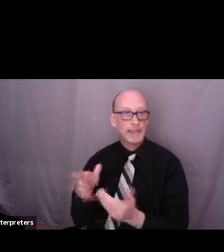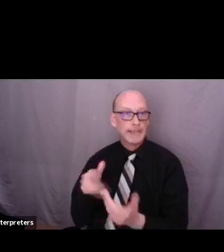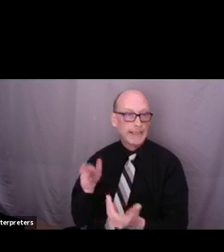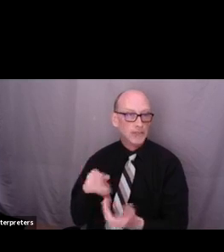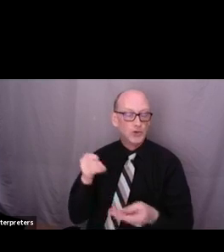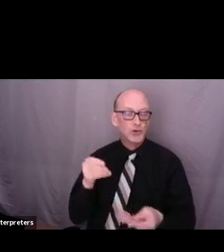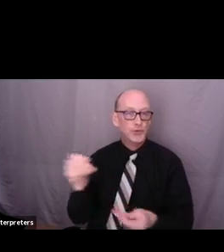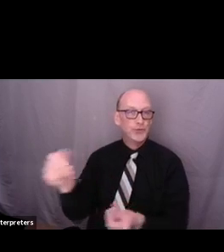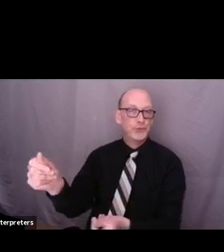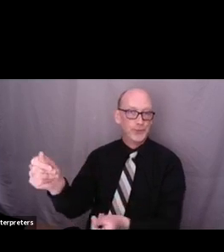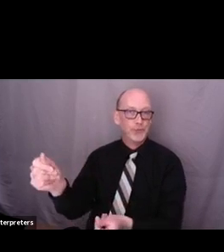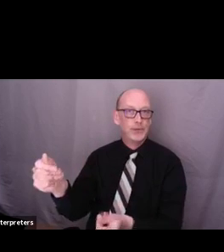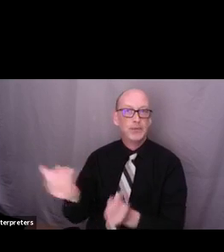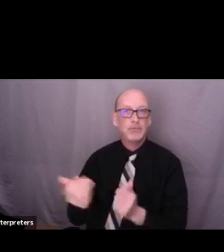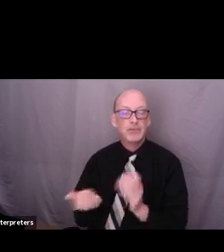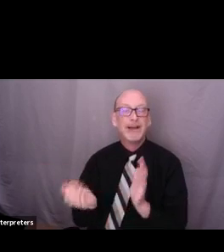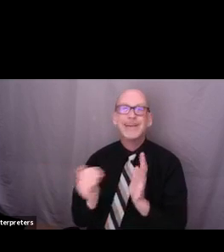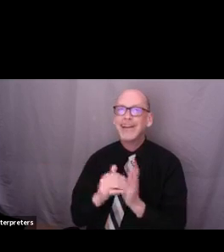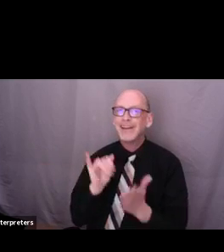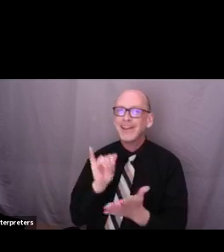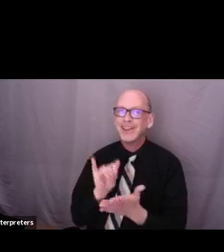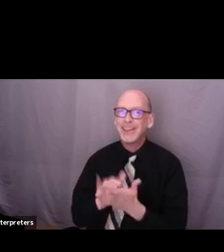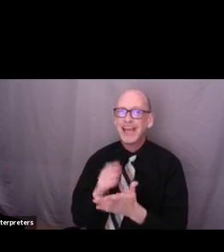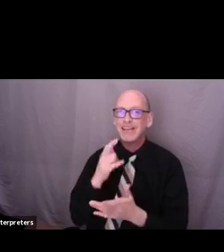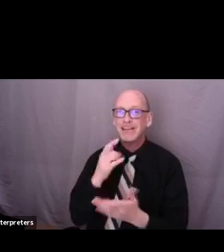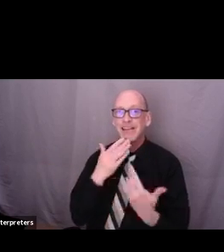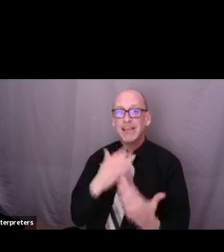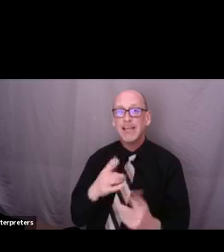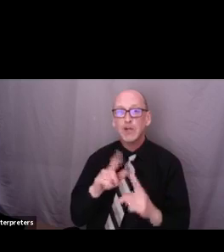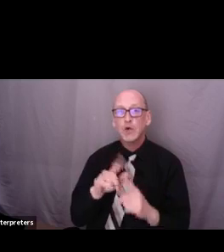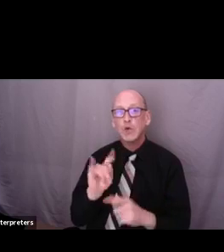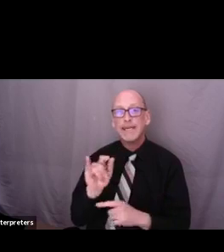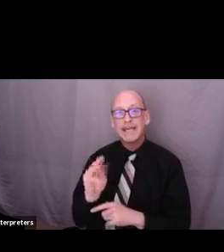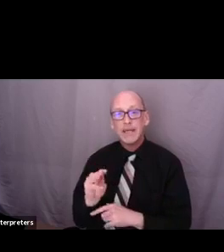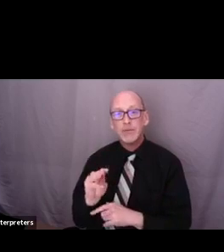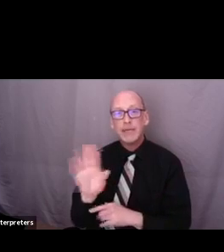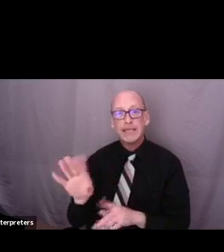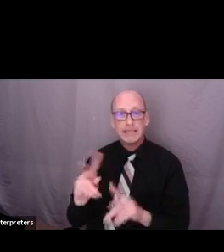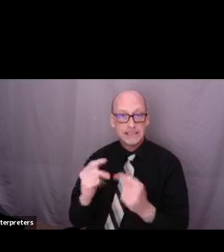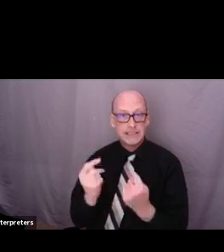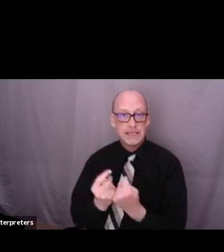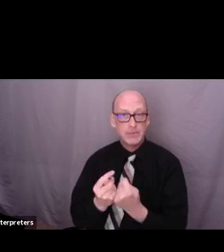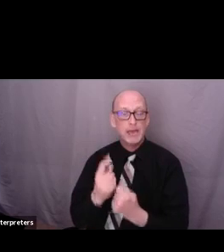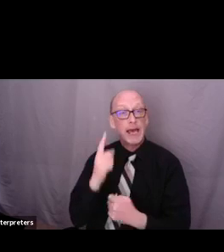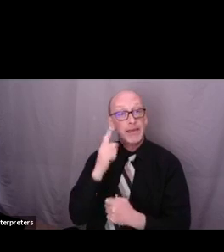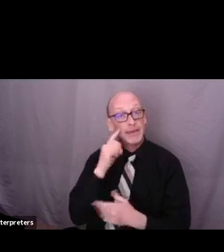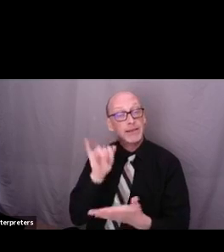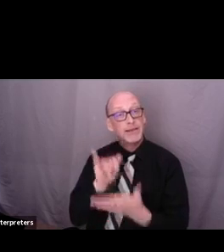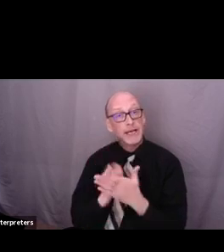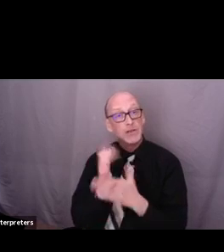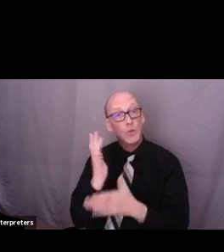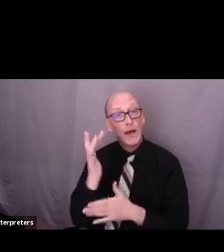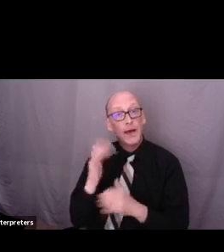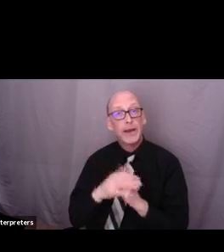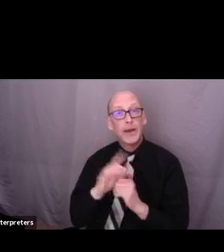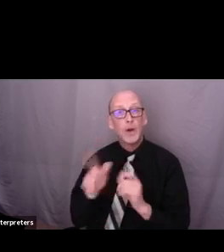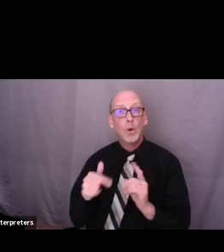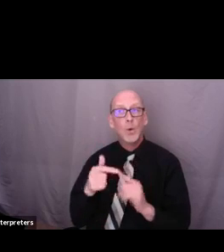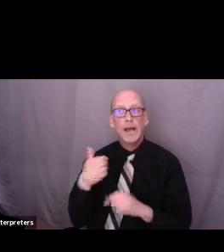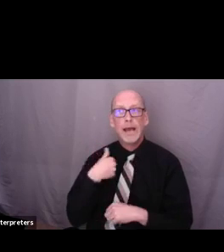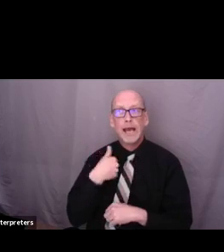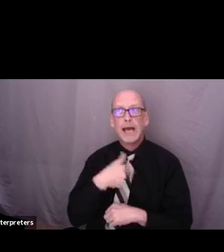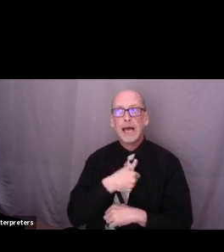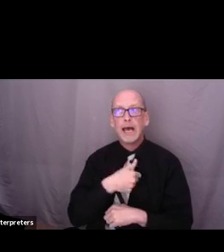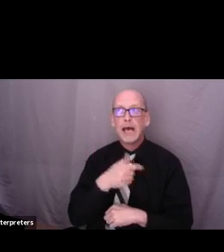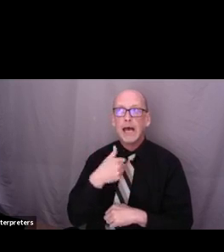seamlessly. And that, again, that's to Tim and his team's credit. But I think that's why, when I speak of that very